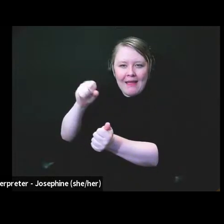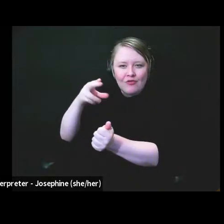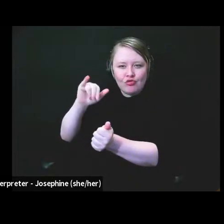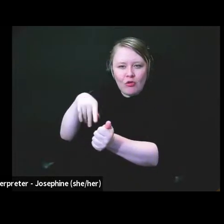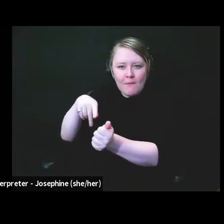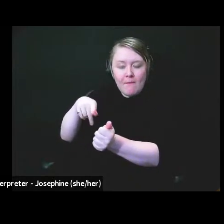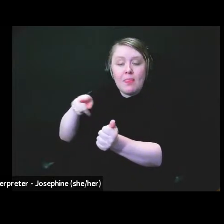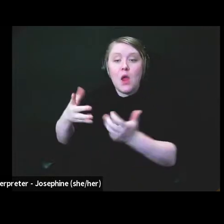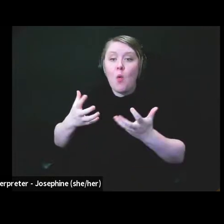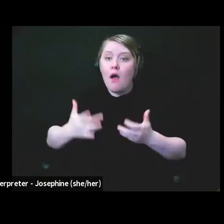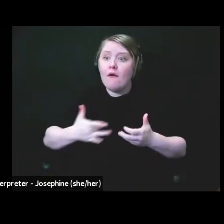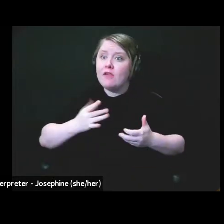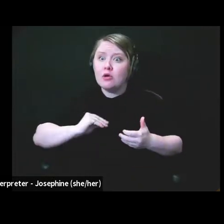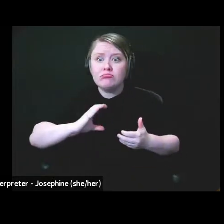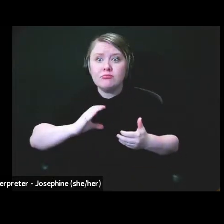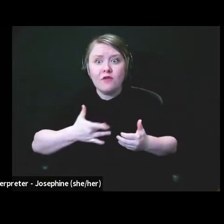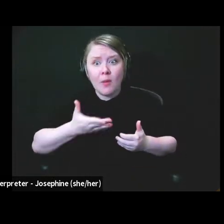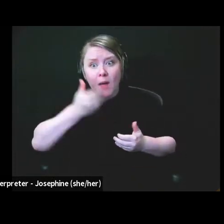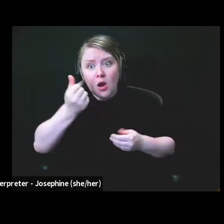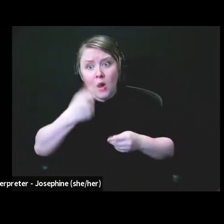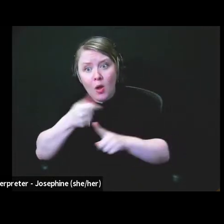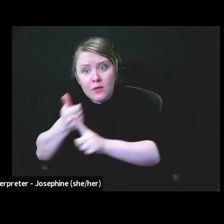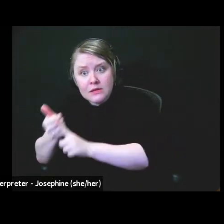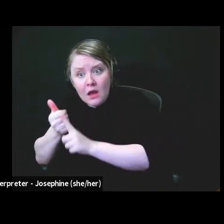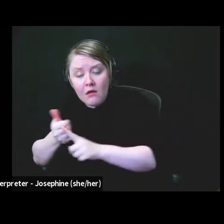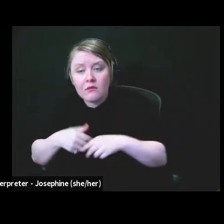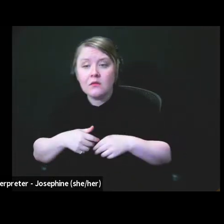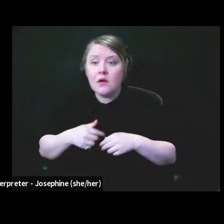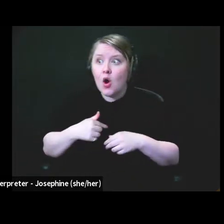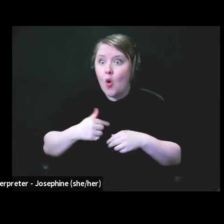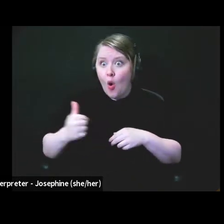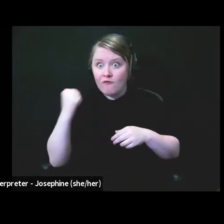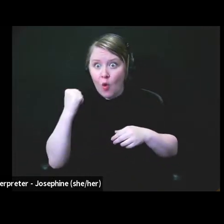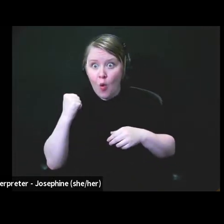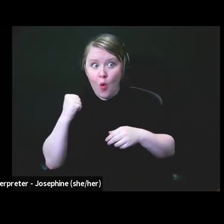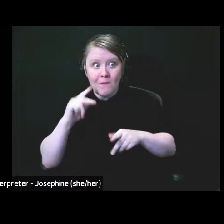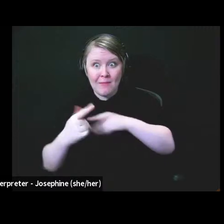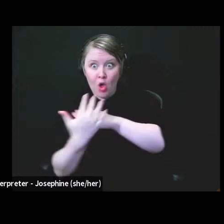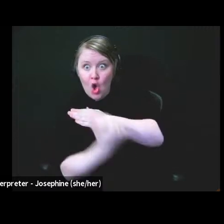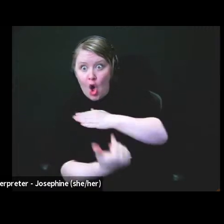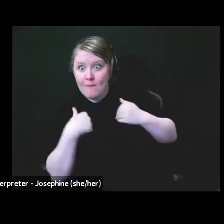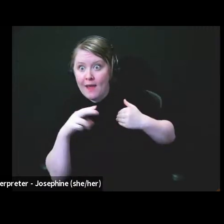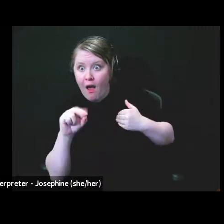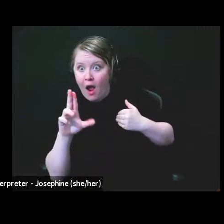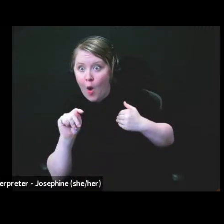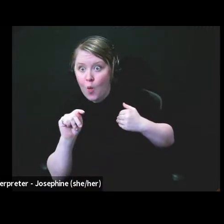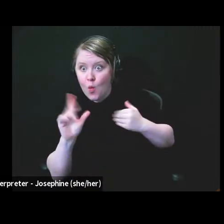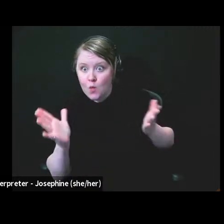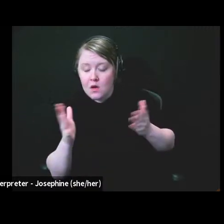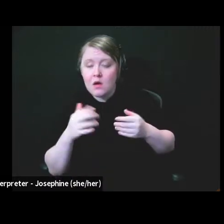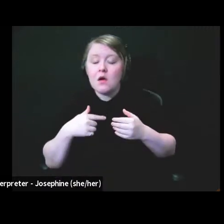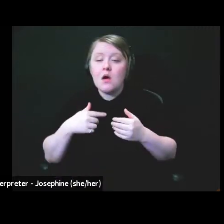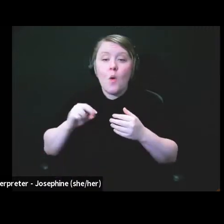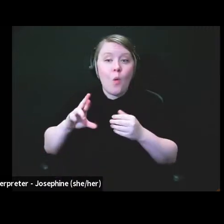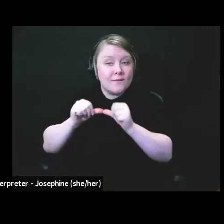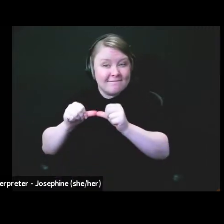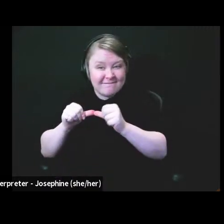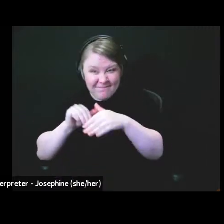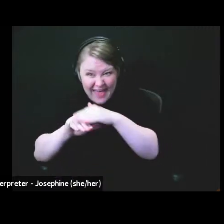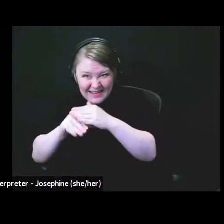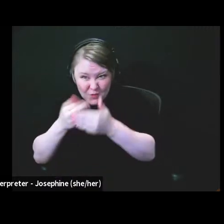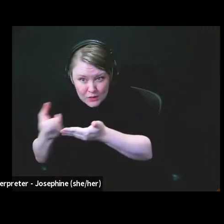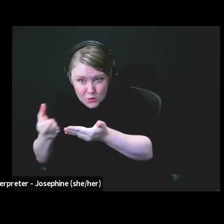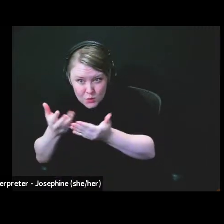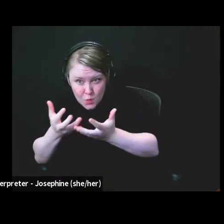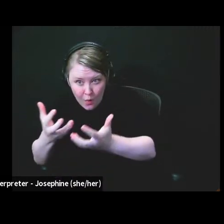themselves, or to avoid getting called out, right? Or to continue to get access to resources. And so